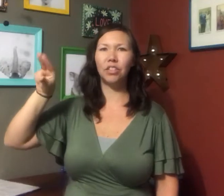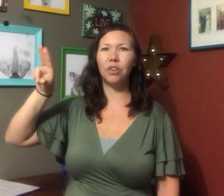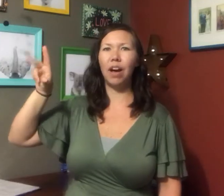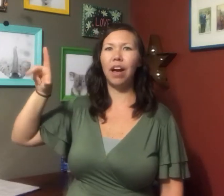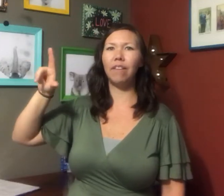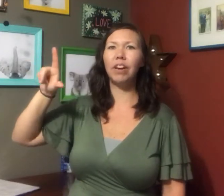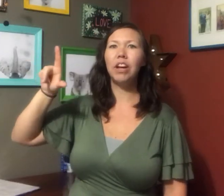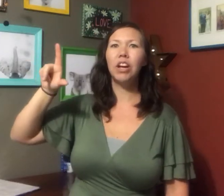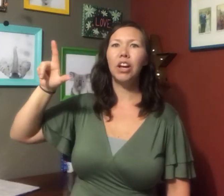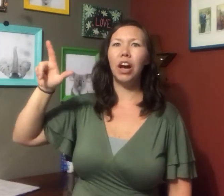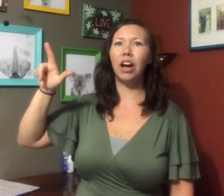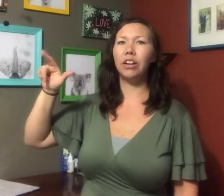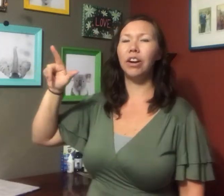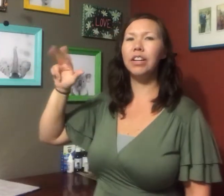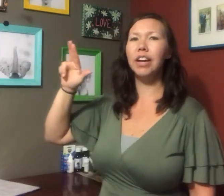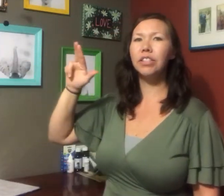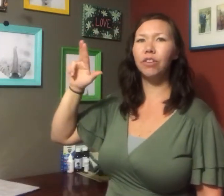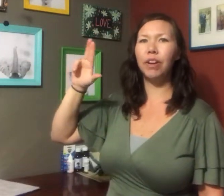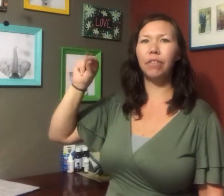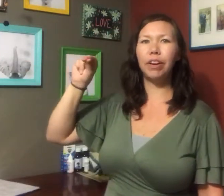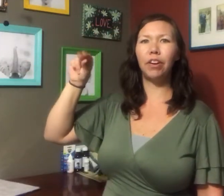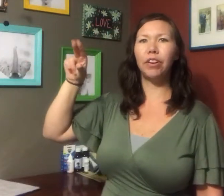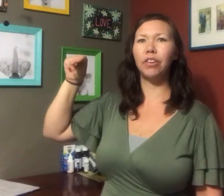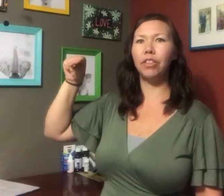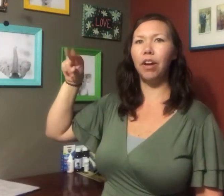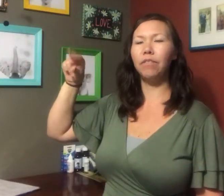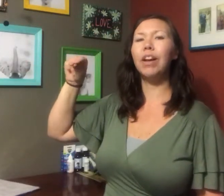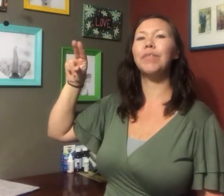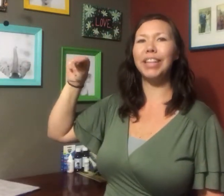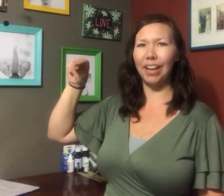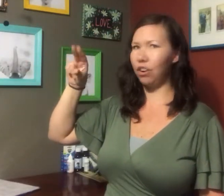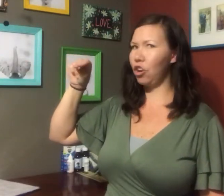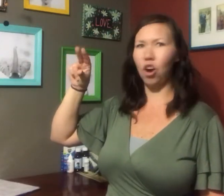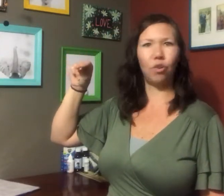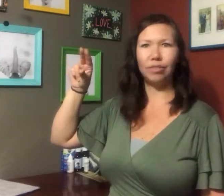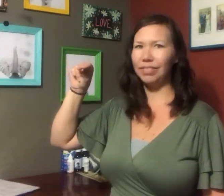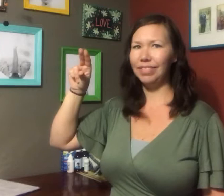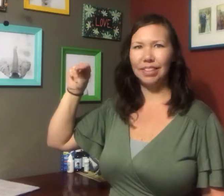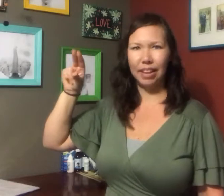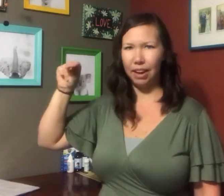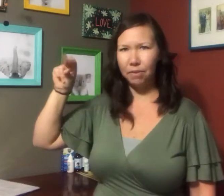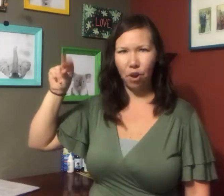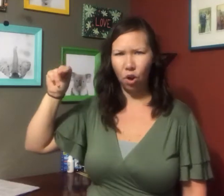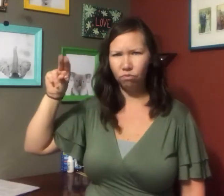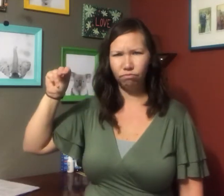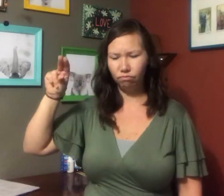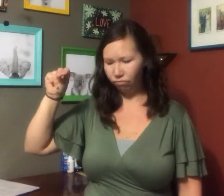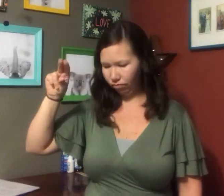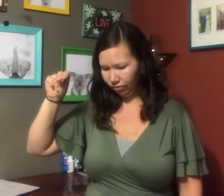you have your index, your middle finger, and your thumb coming together. No. Okay, no.